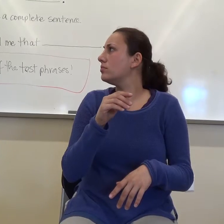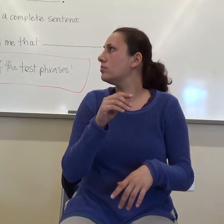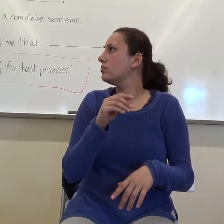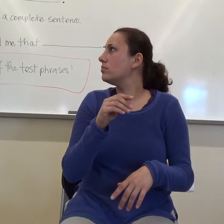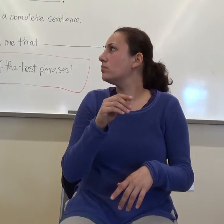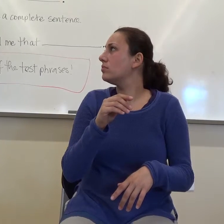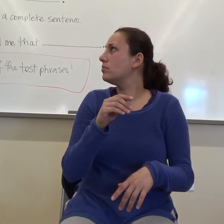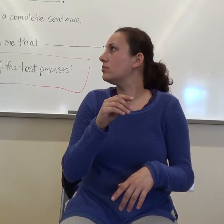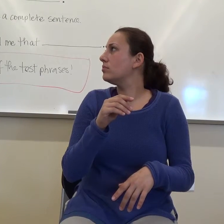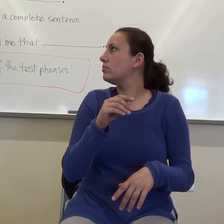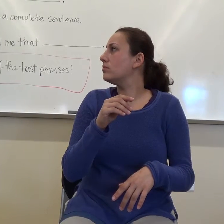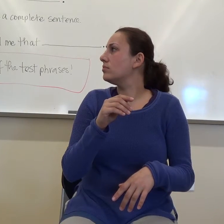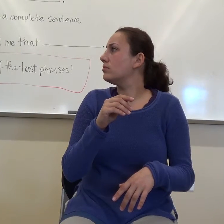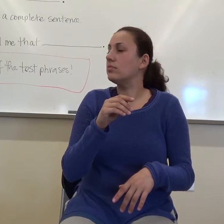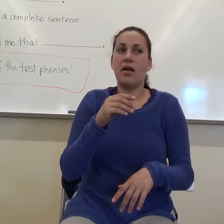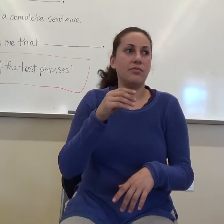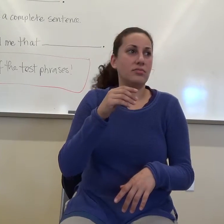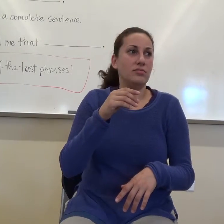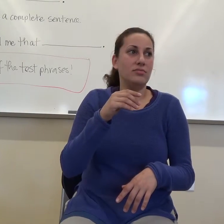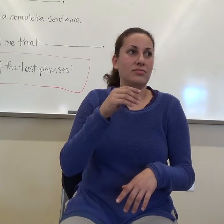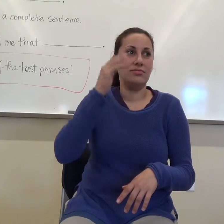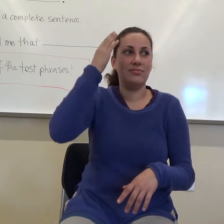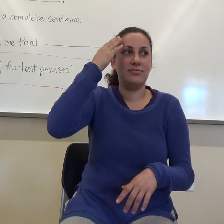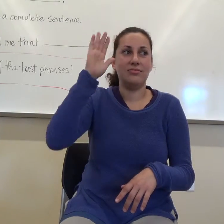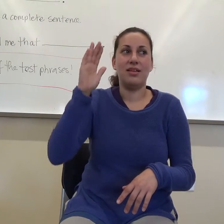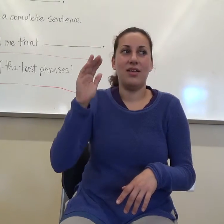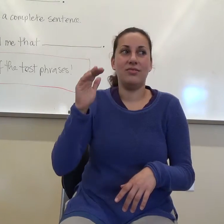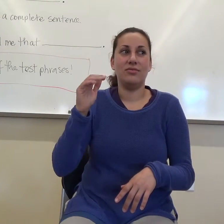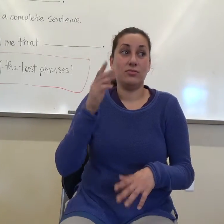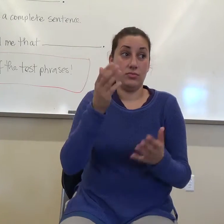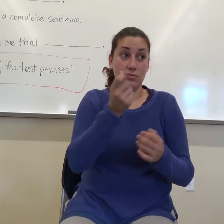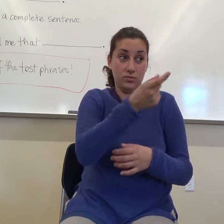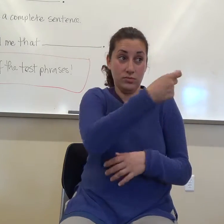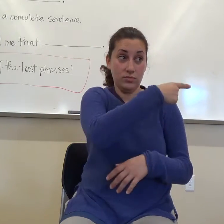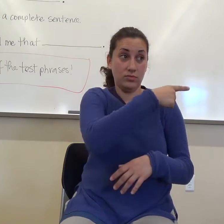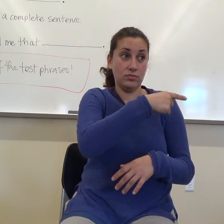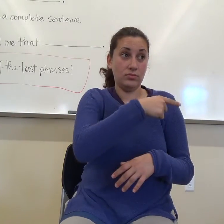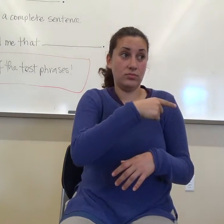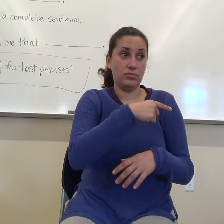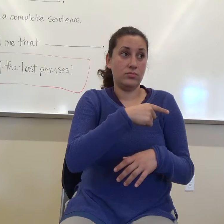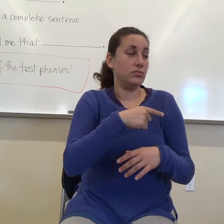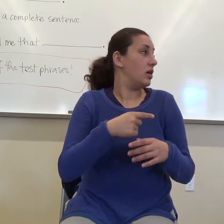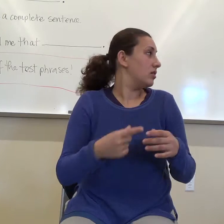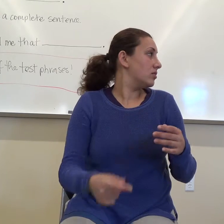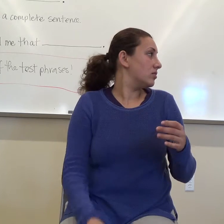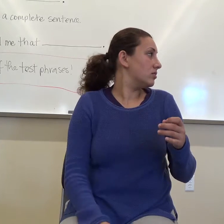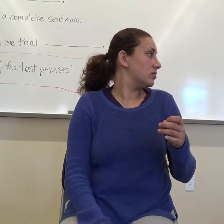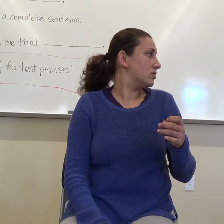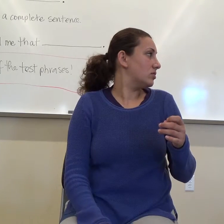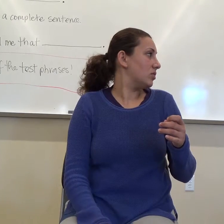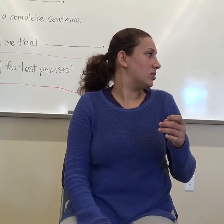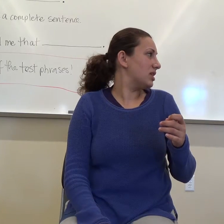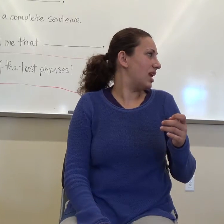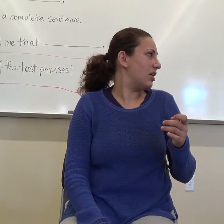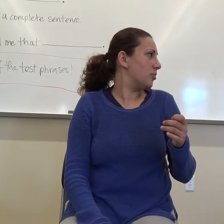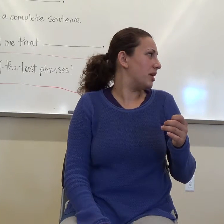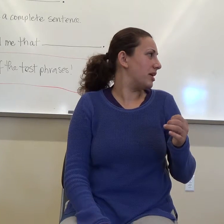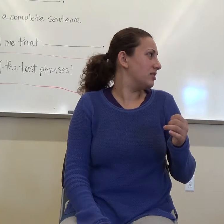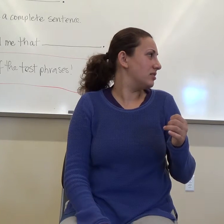practiced by only a few, but now it's practiced by a lot. But that isn't what it says. Does that make sense? So was it A or B?